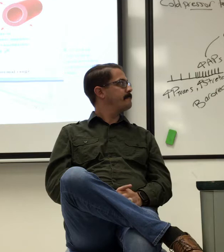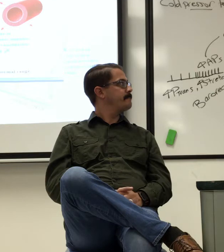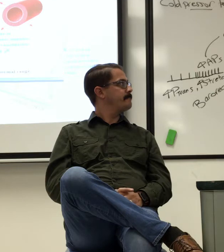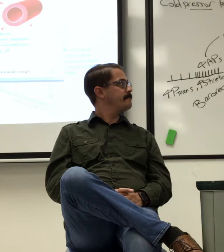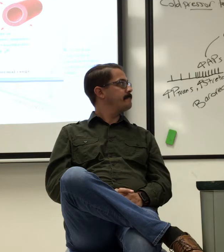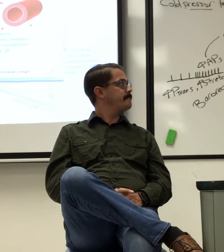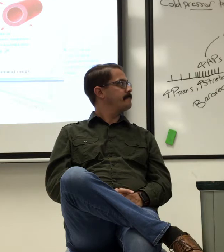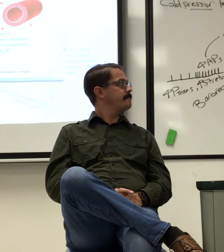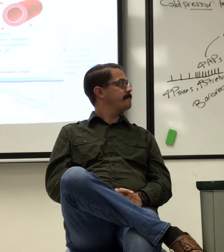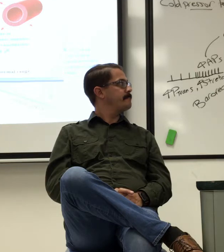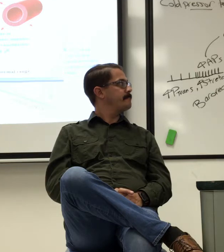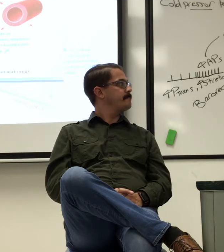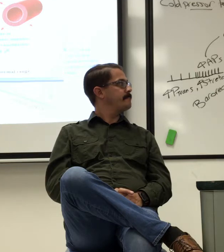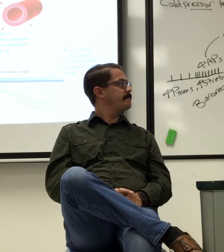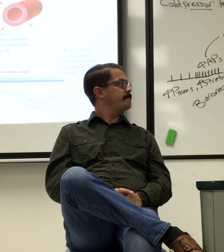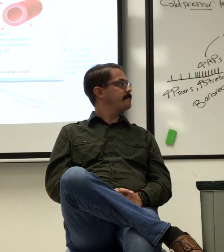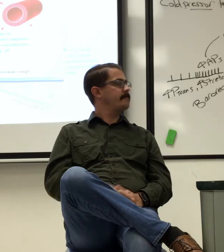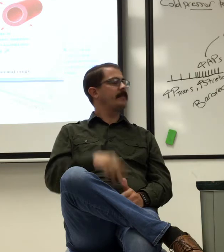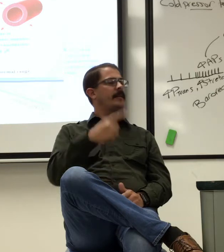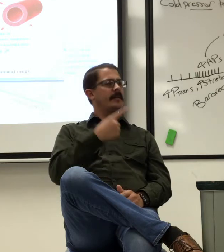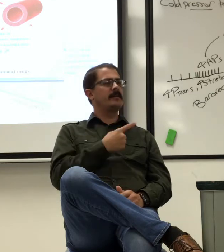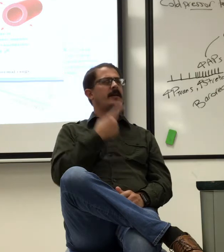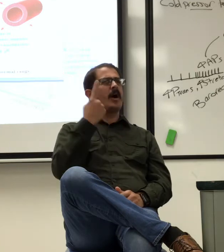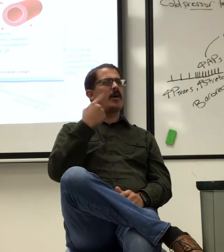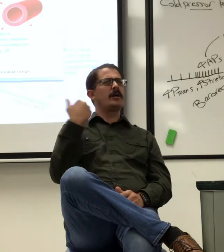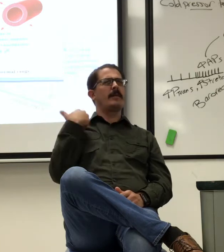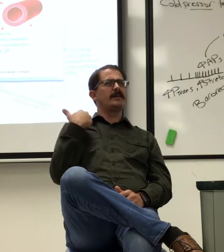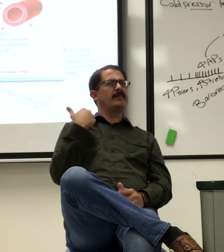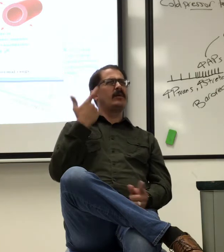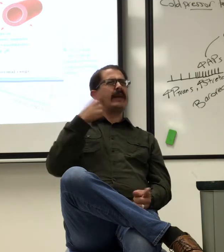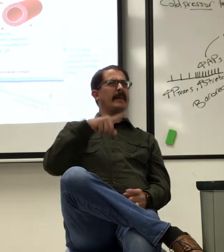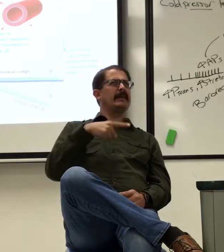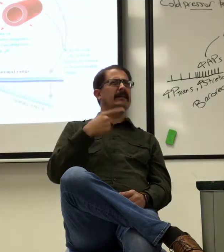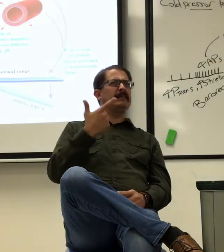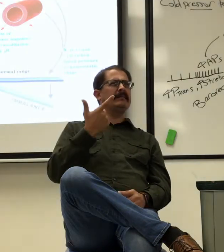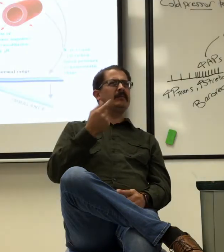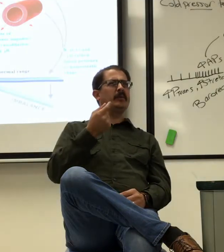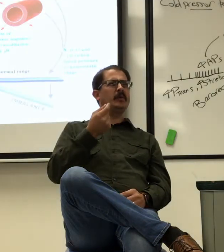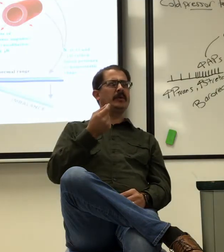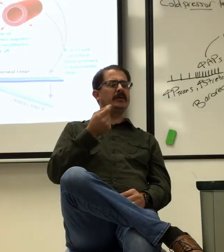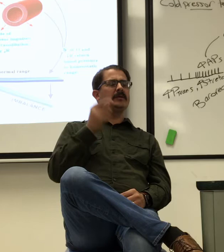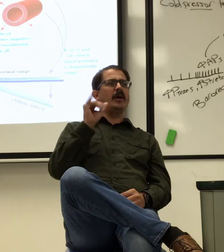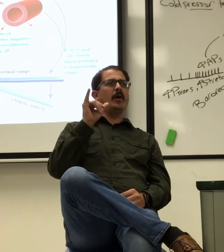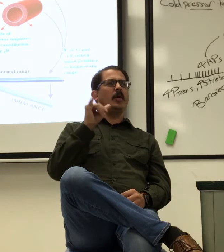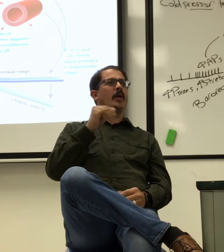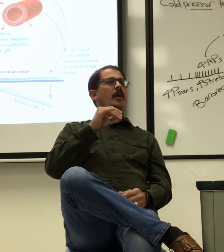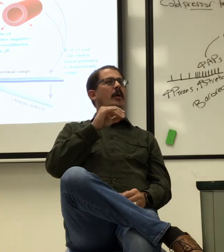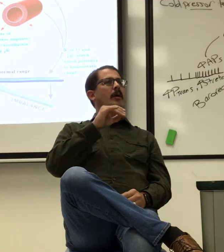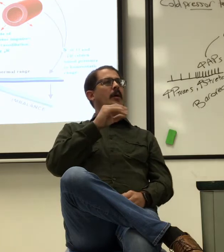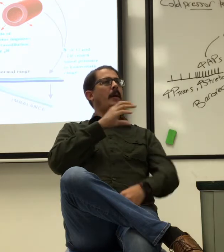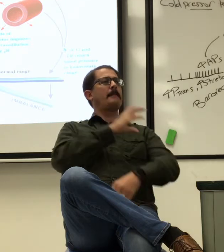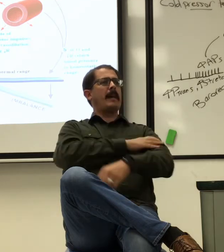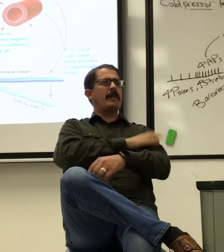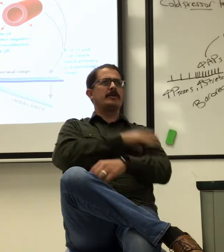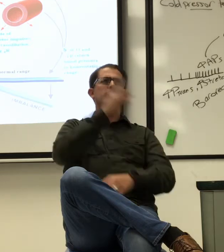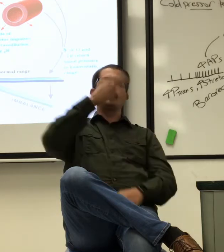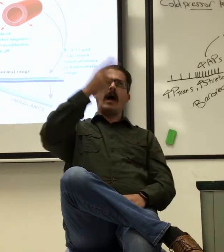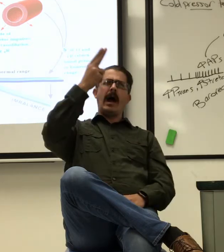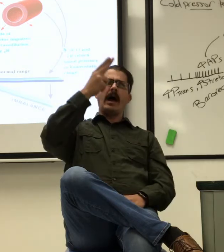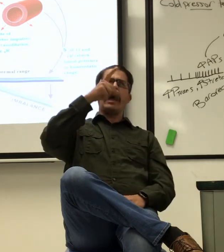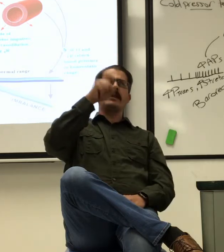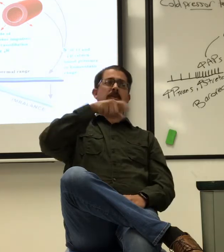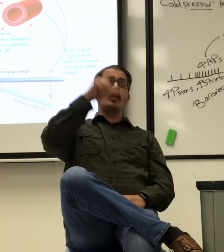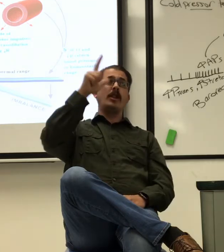This is kind of where I always remind myself, what's going on? Oh, blood pressure's too high, I want to